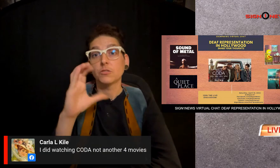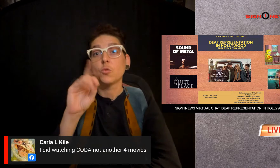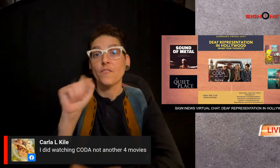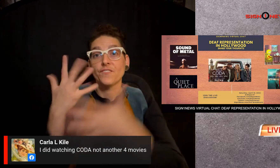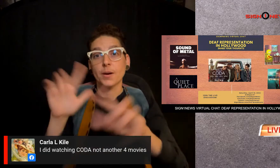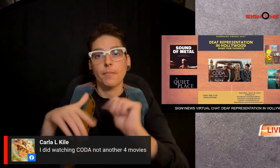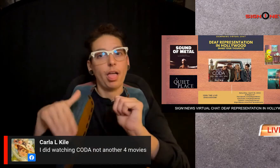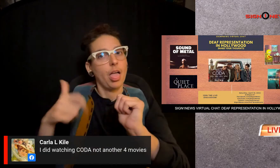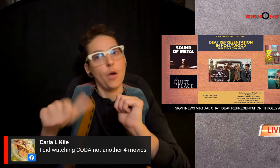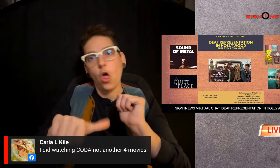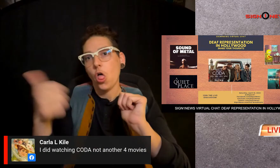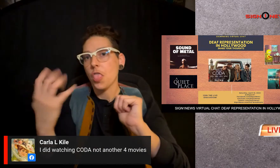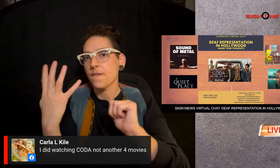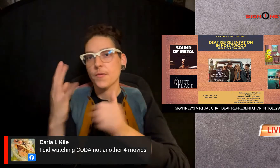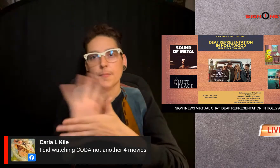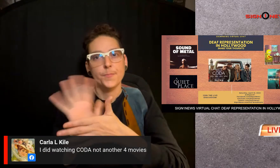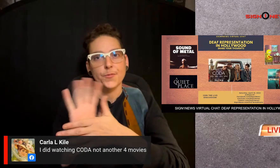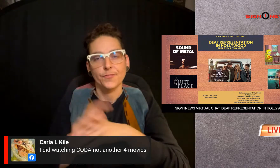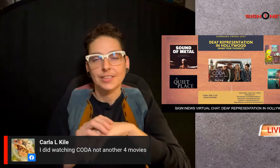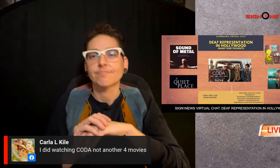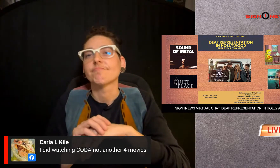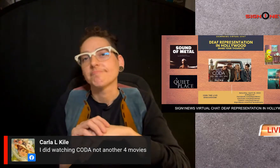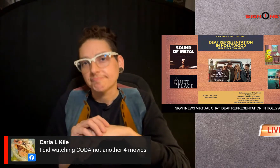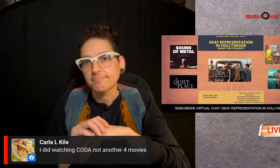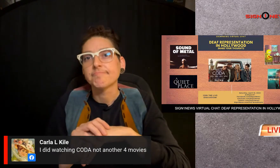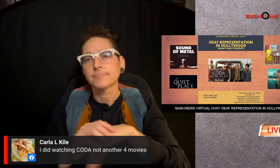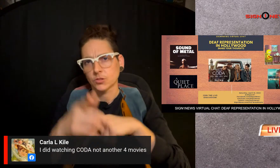Carla said, I did watch Coda, but not the other 4 movies.